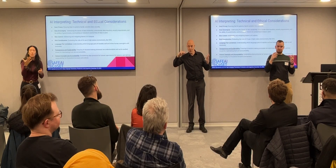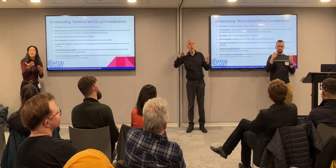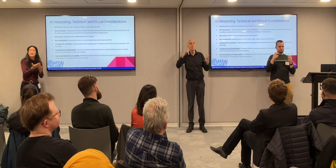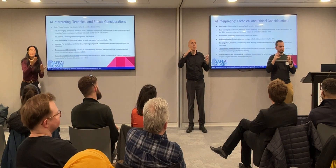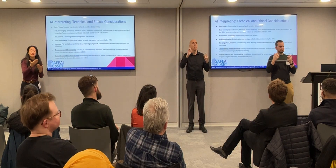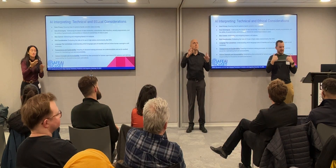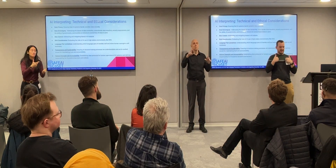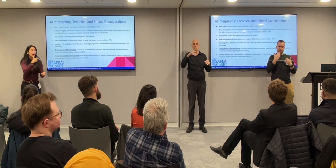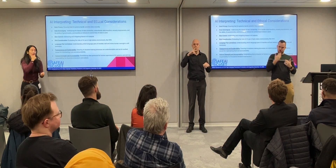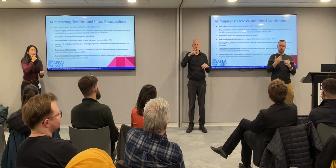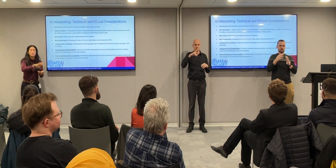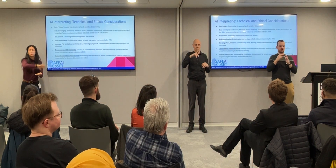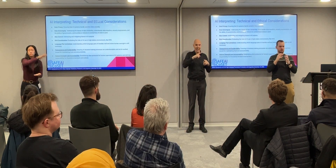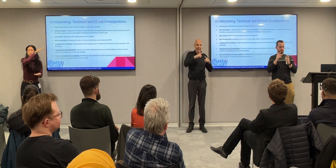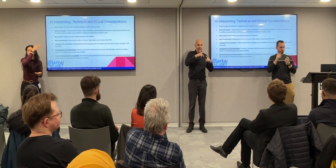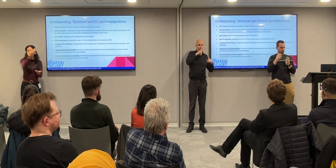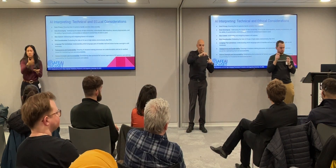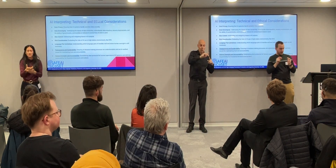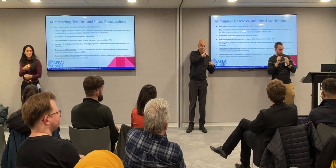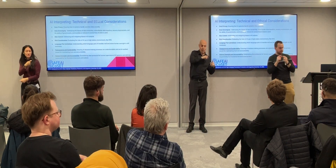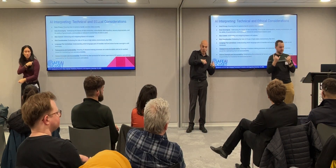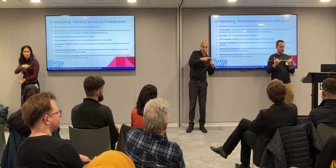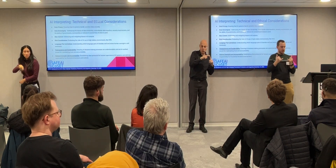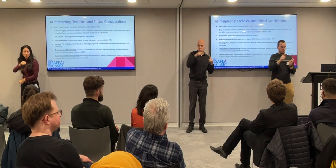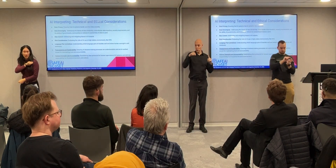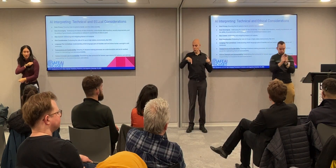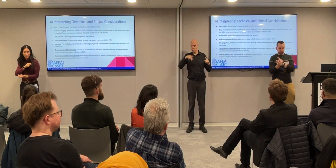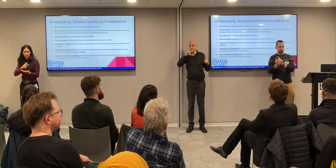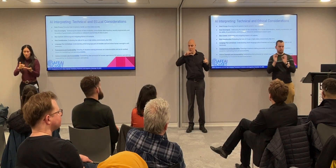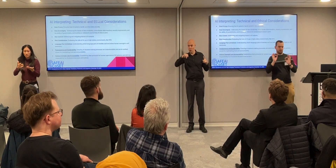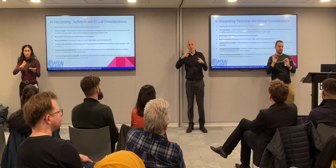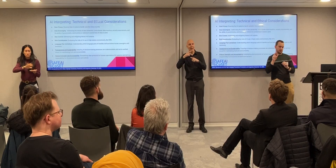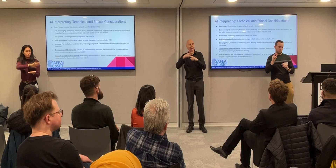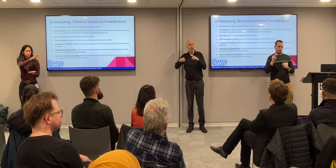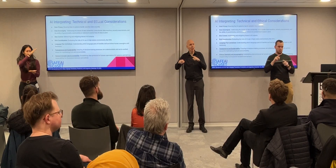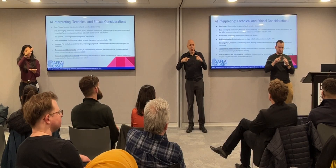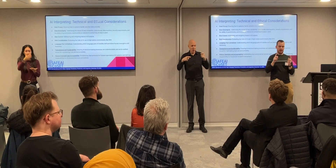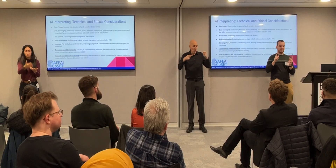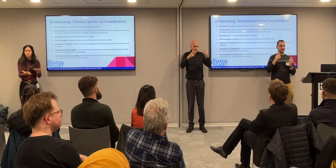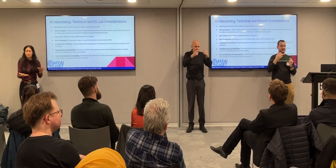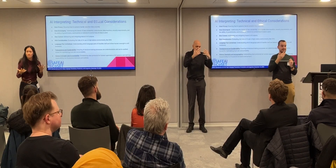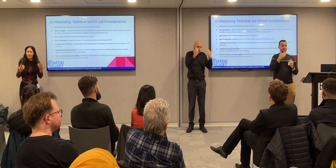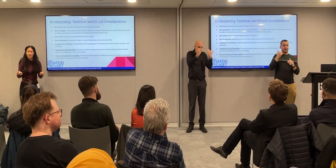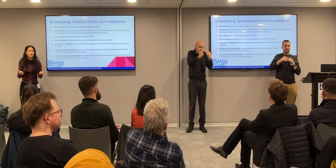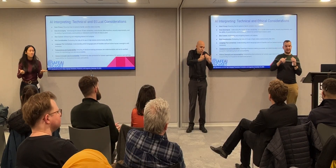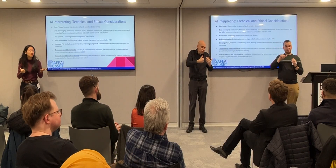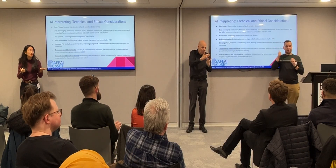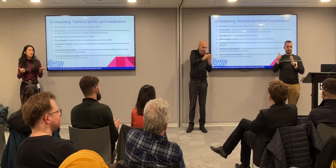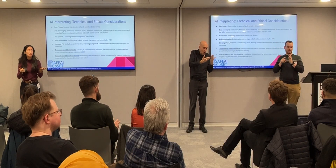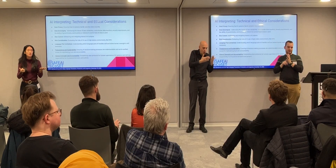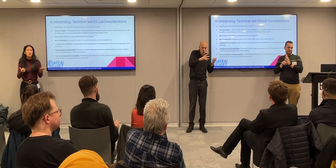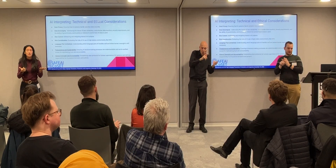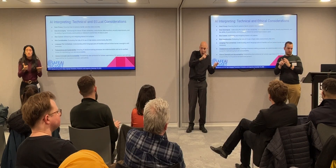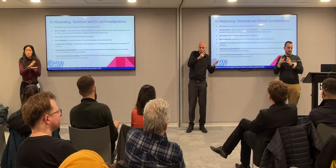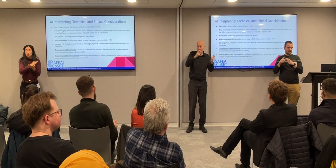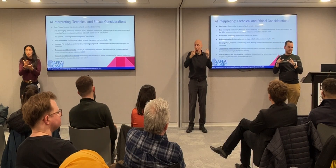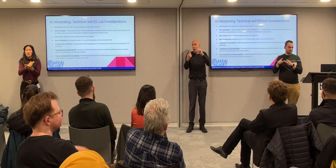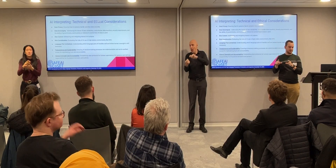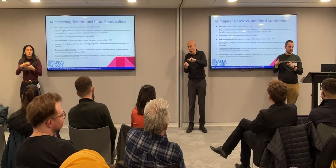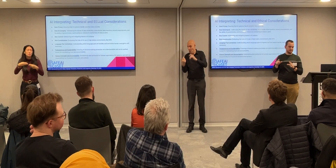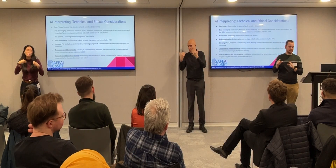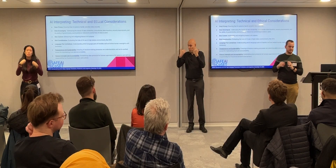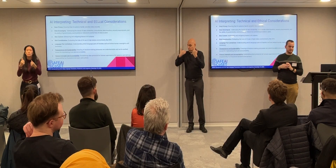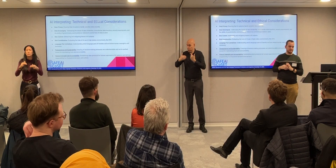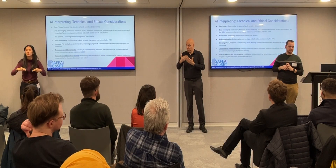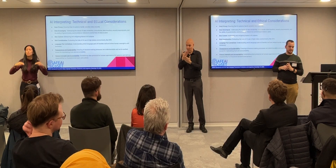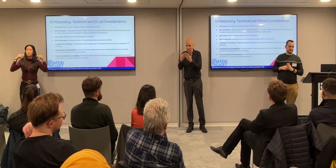Spanish, there's quite a lot of details and translations. I mean, yes, they're not perfect, but it's better than other